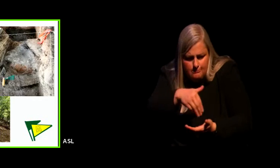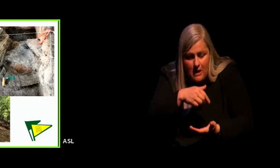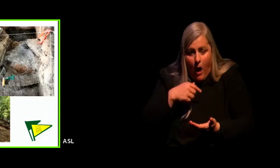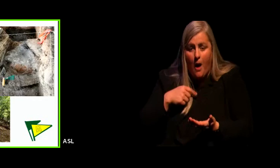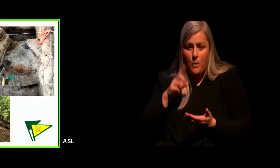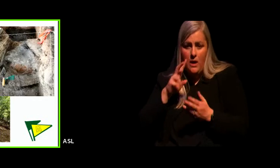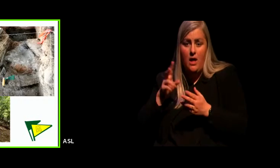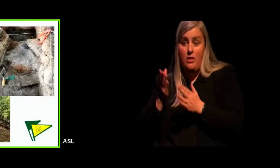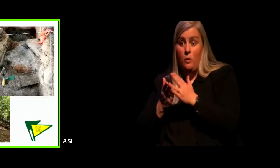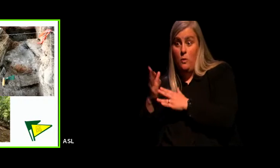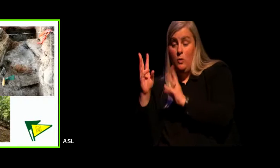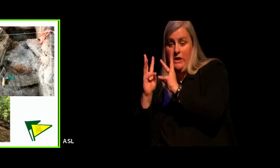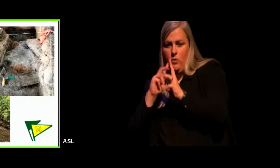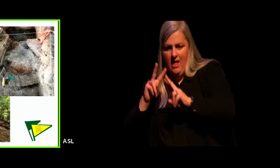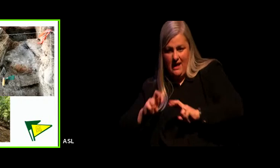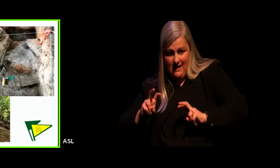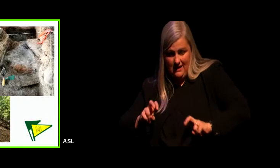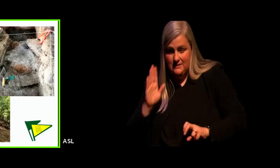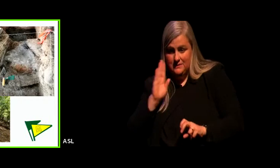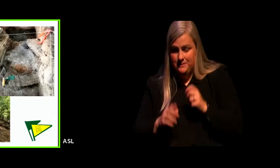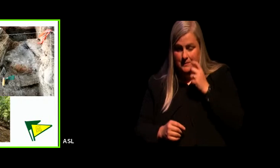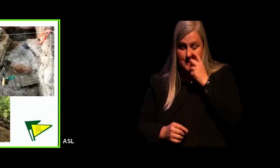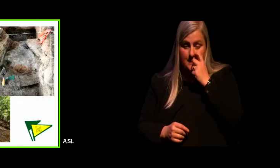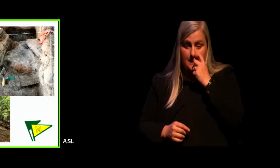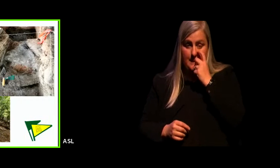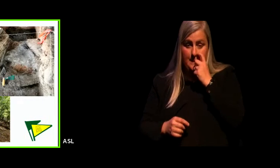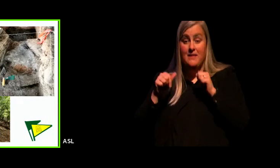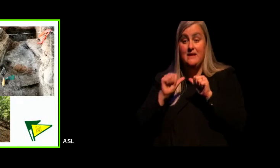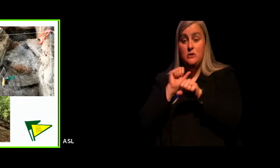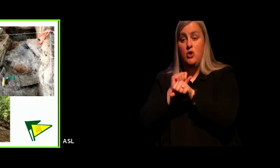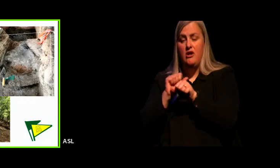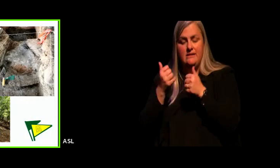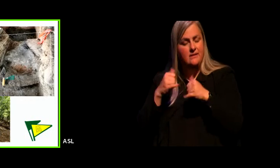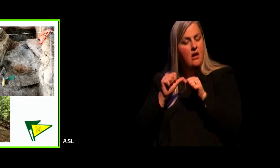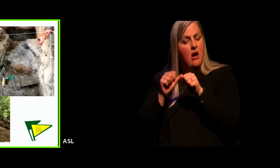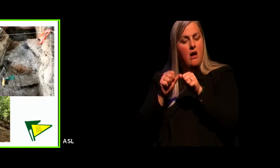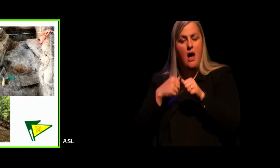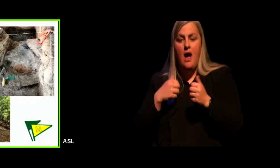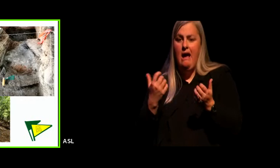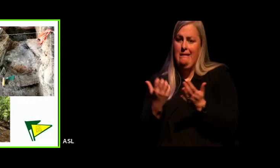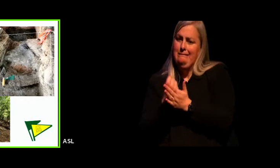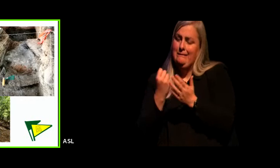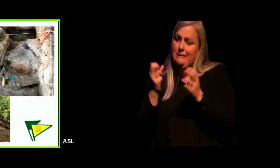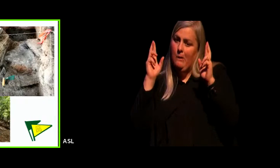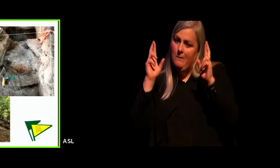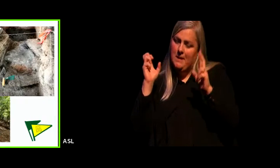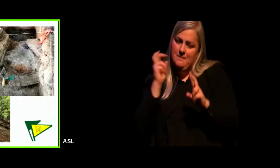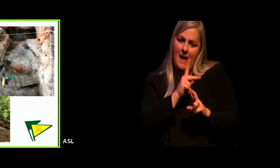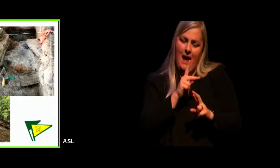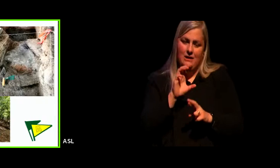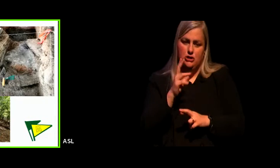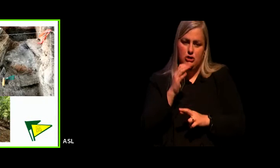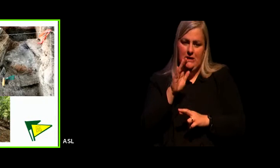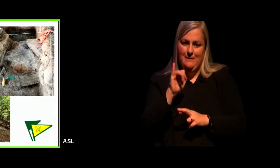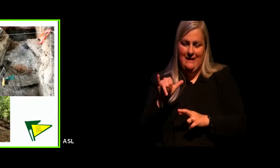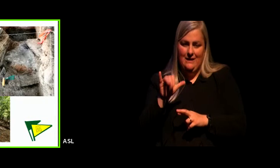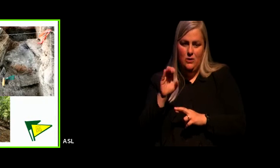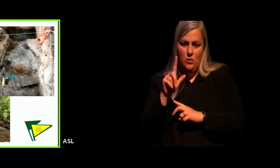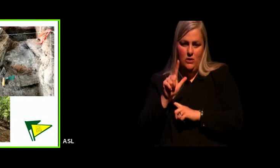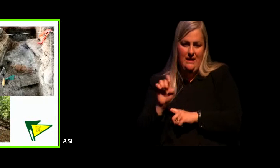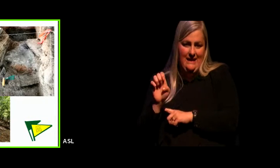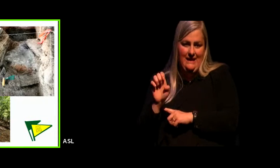over the winter. As this work is still ongoing, I'm hoping to return to Chimney Coulee next summer to really expand